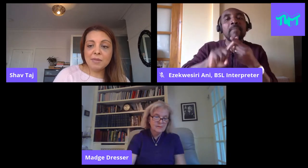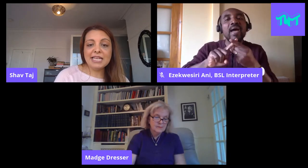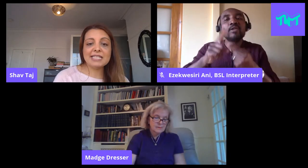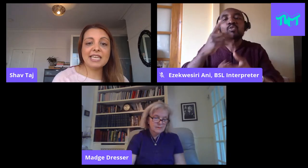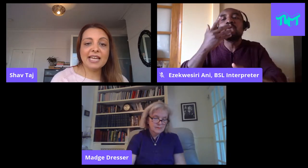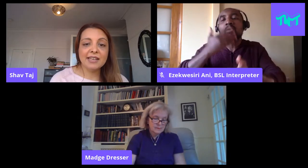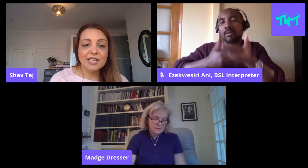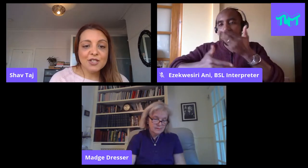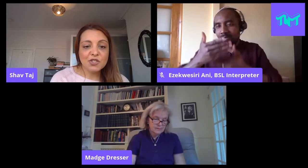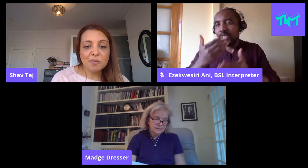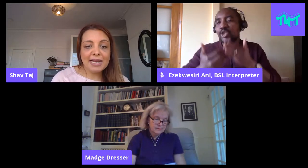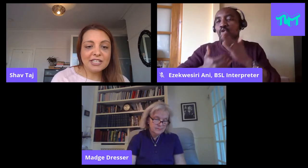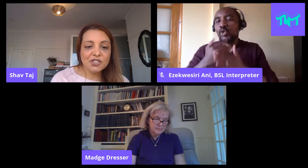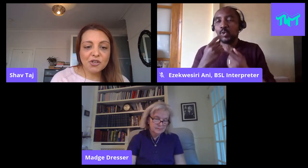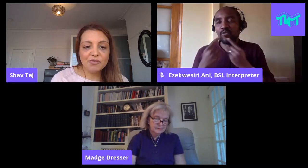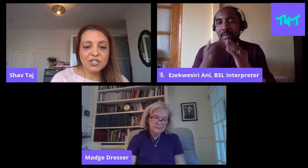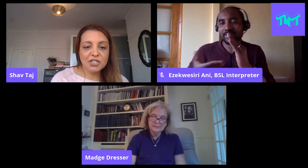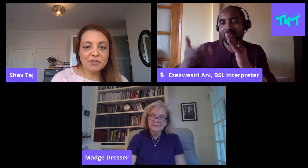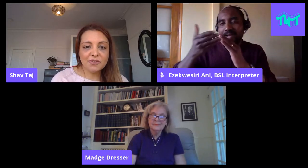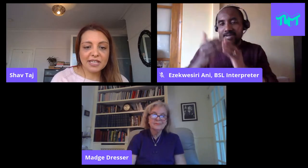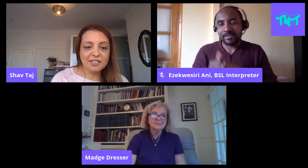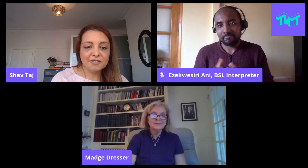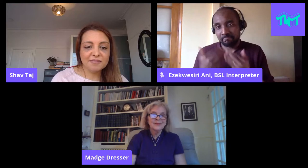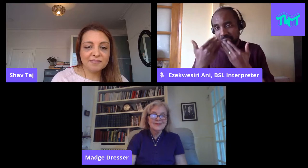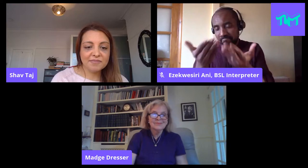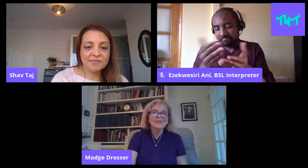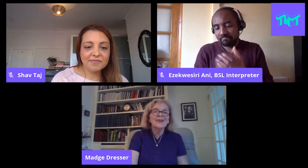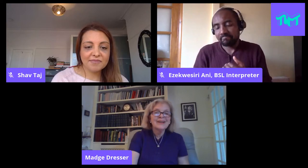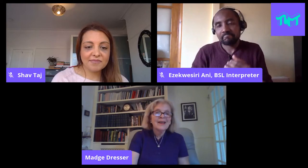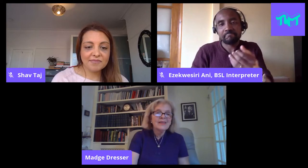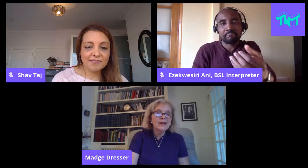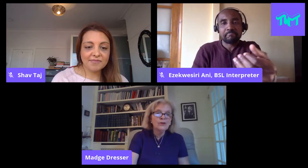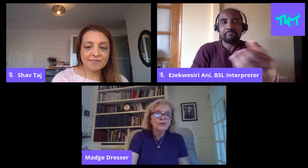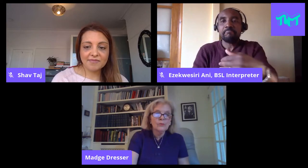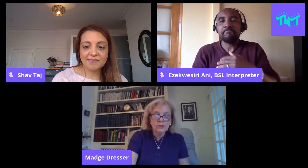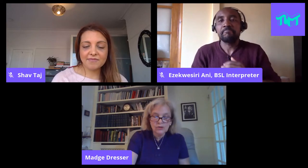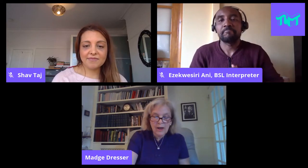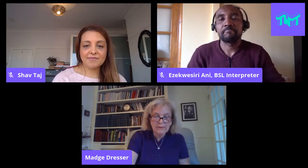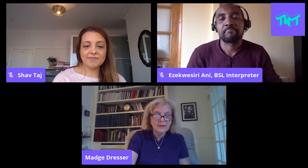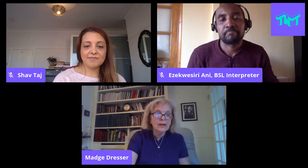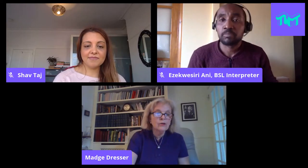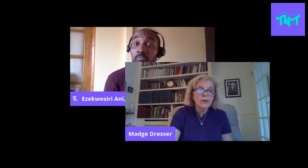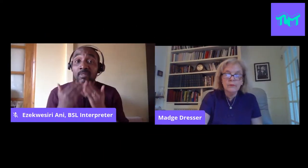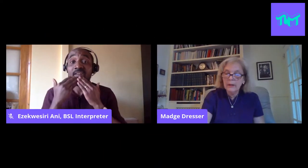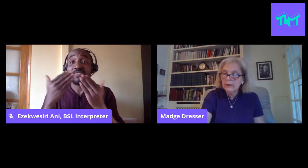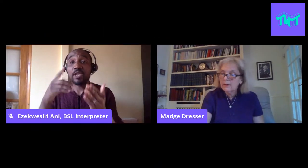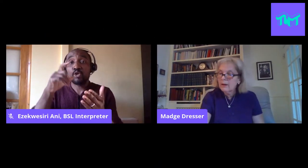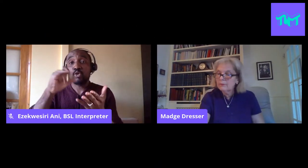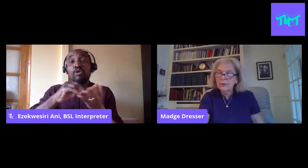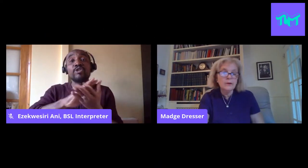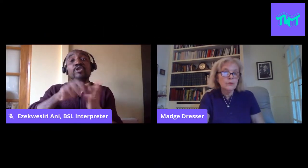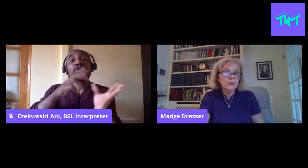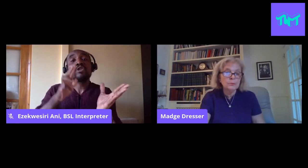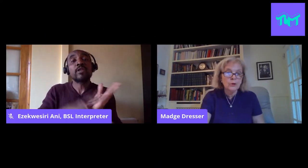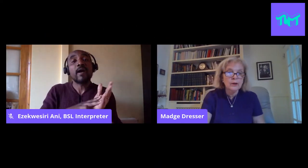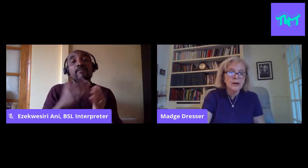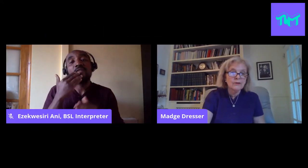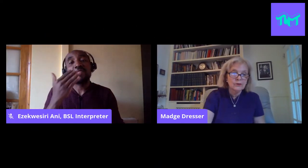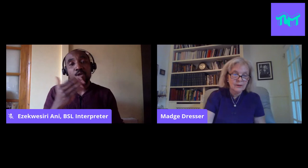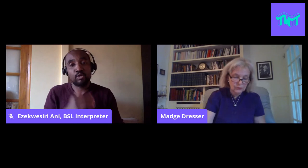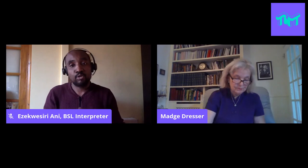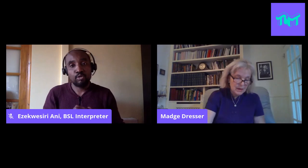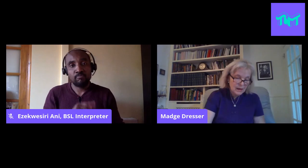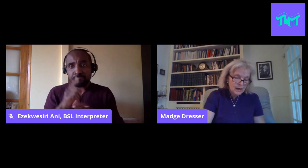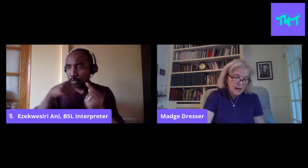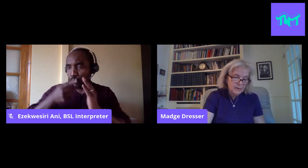yet again. So, Madge, over to you. Thank you. Thank you so much, Shia, and thank you, everybody, who's been